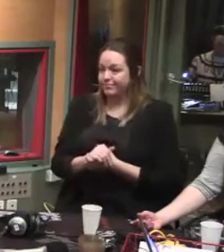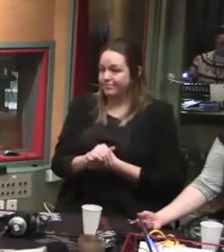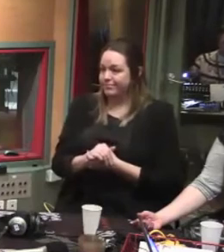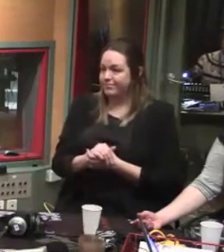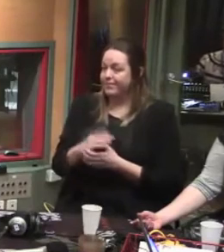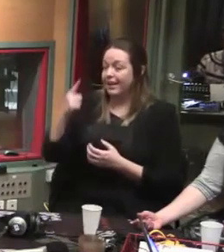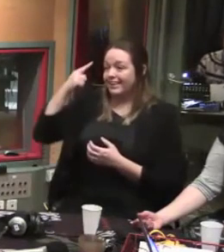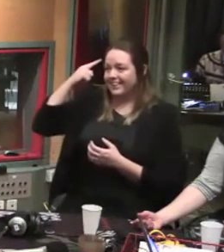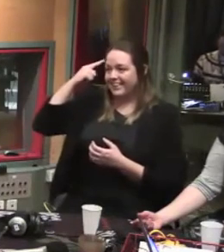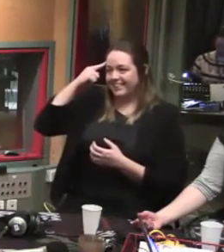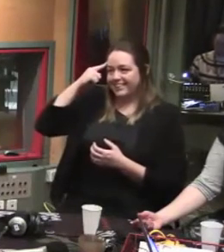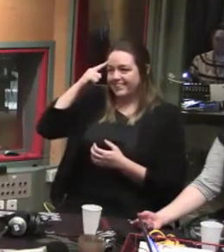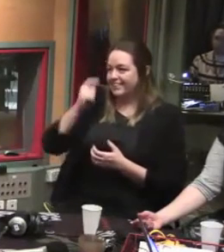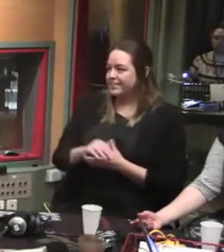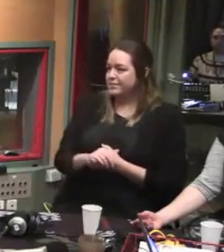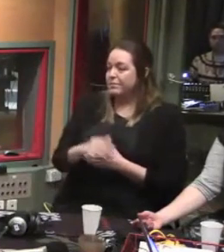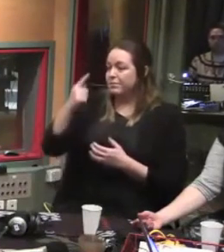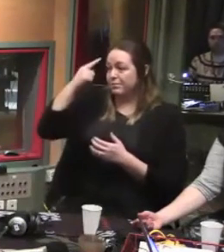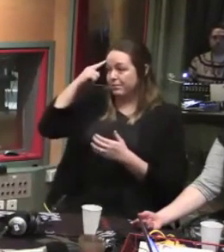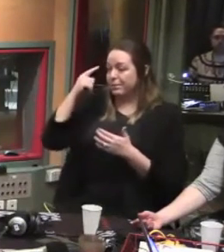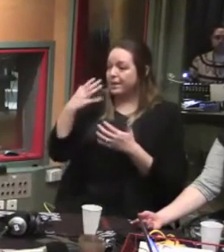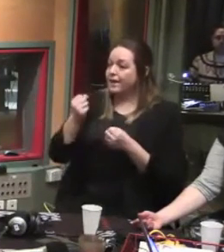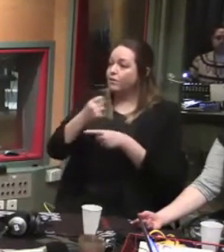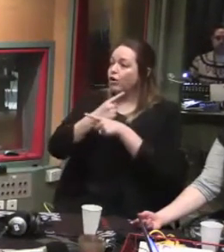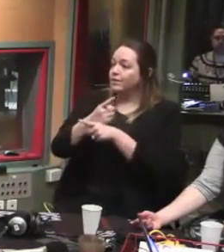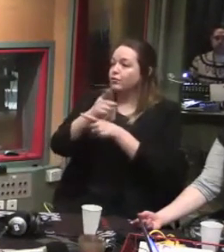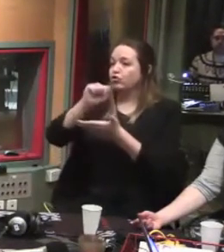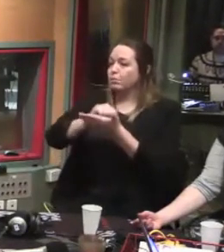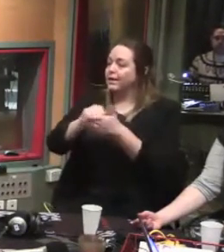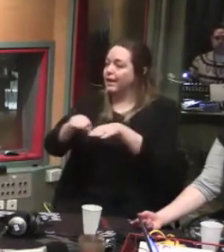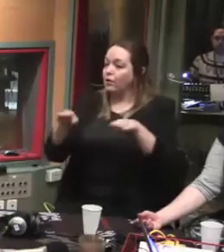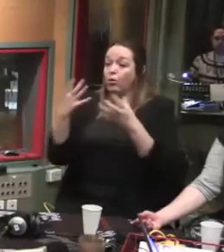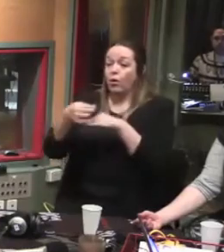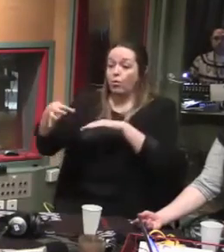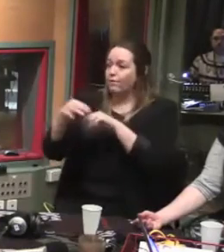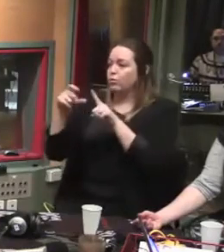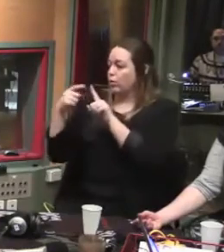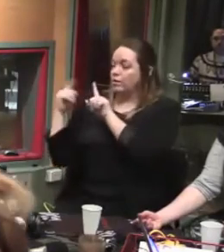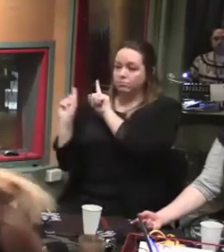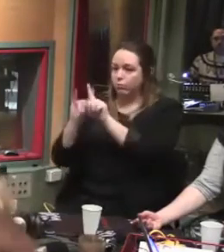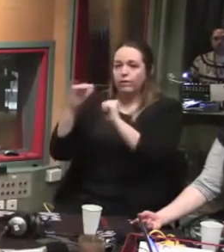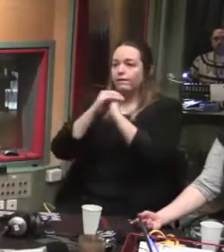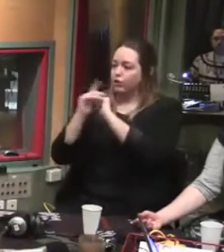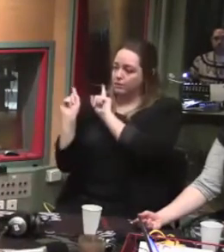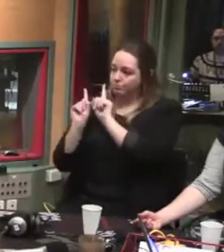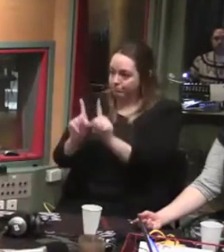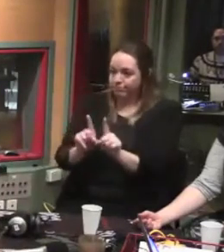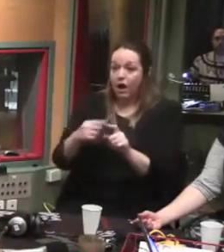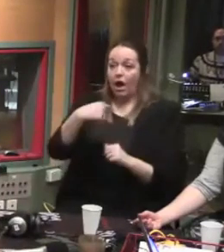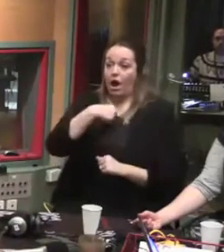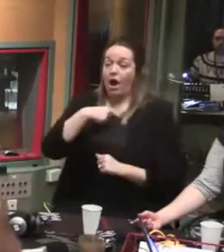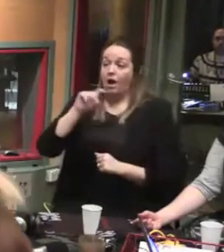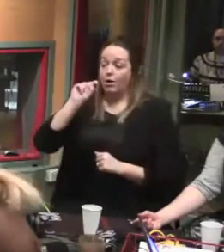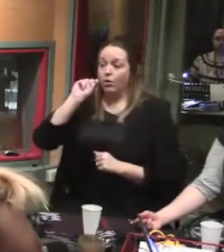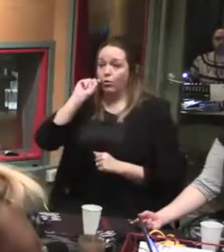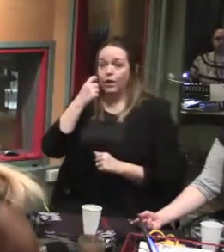thinking that, well, apart from the conversations at shop counters where I'll walk up with my wife or daughter or a friend and